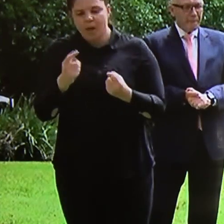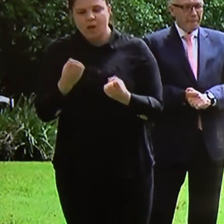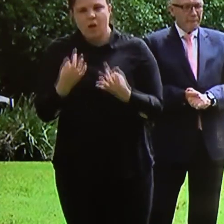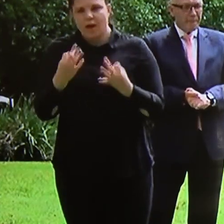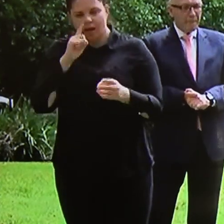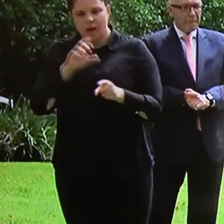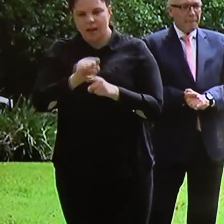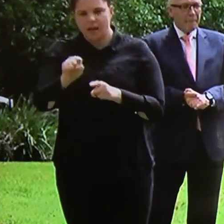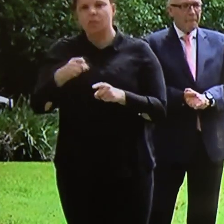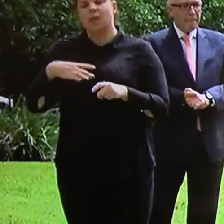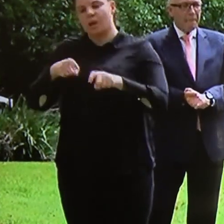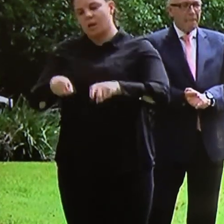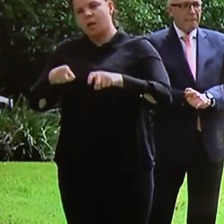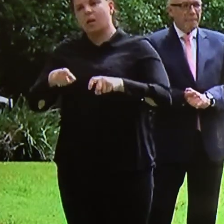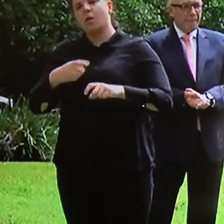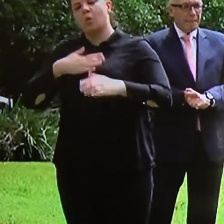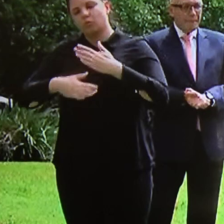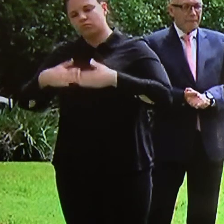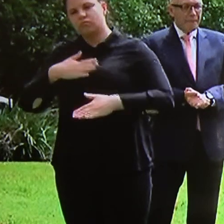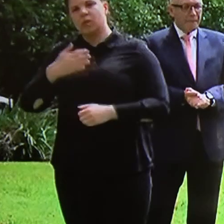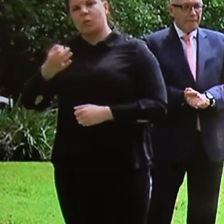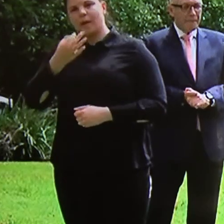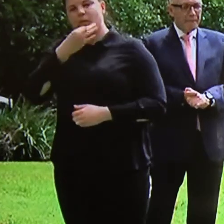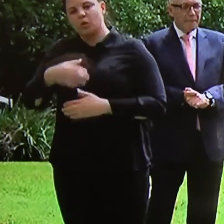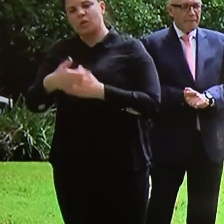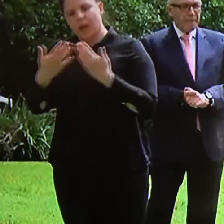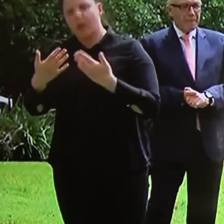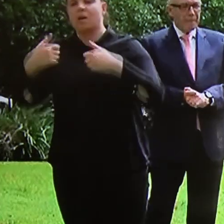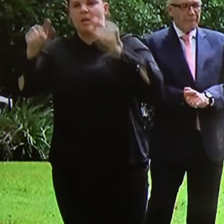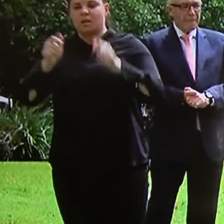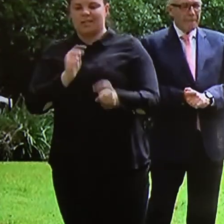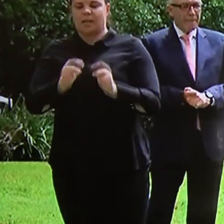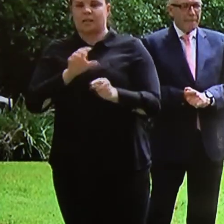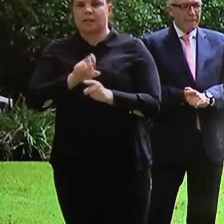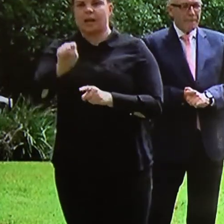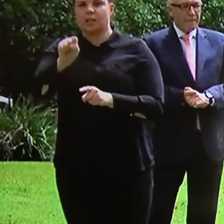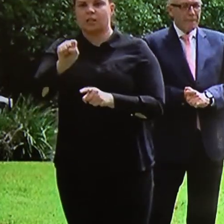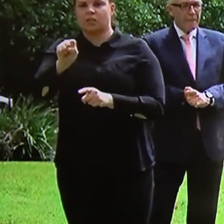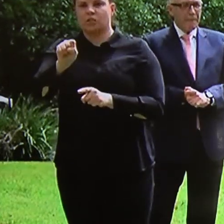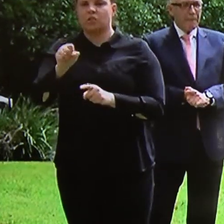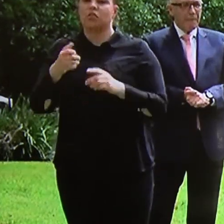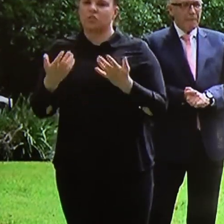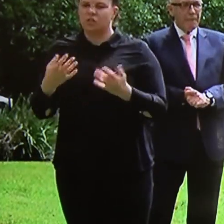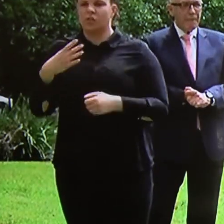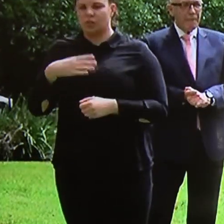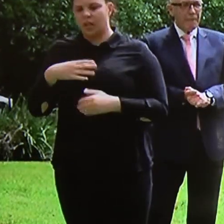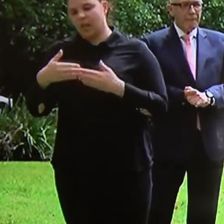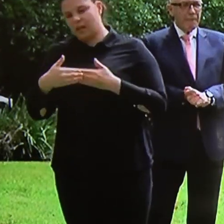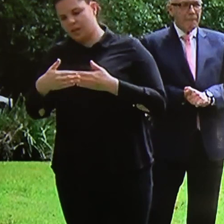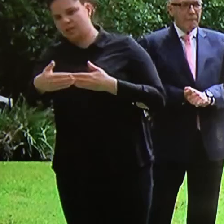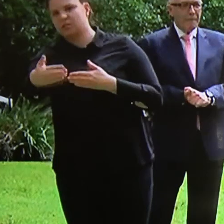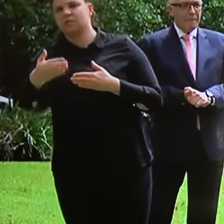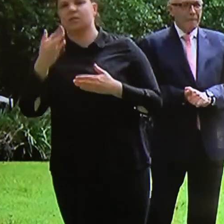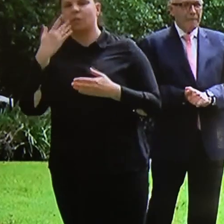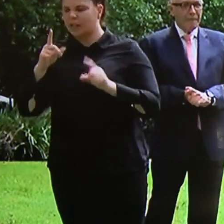from when someone gets the virus to when they develop symptoms. So they will only test positive close at the time